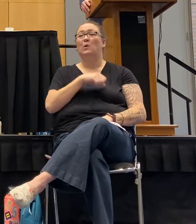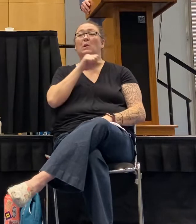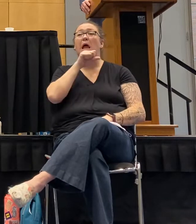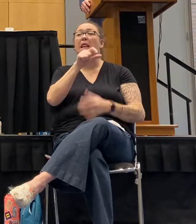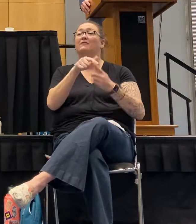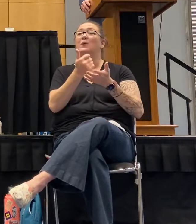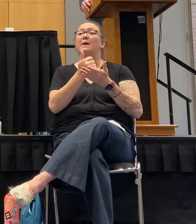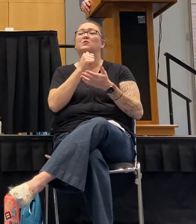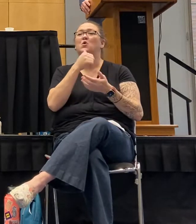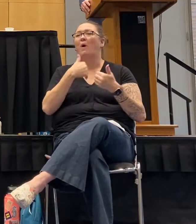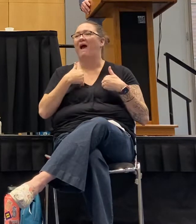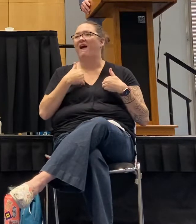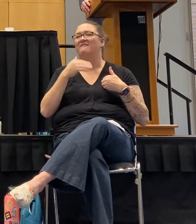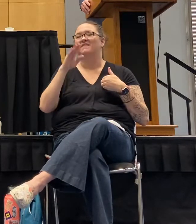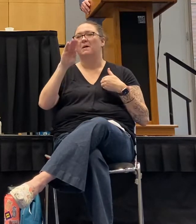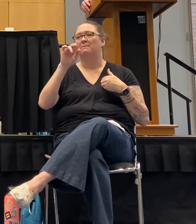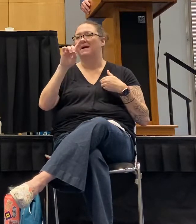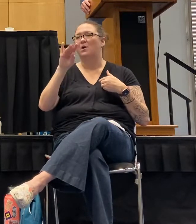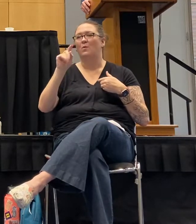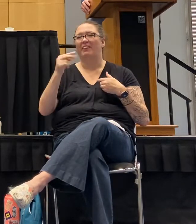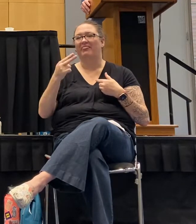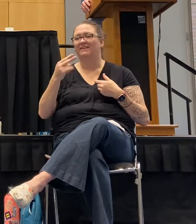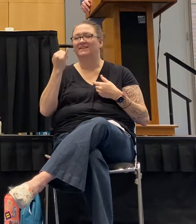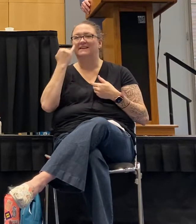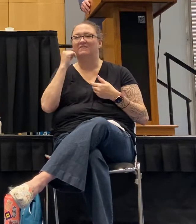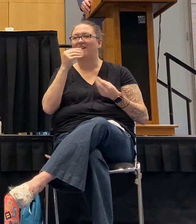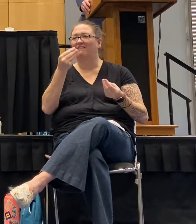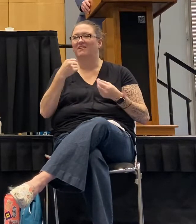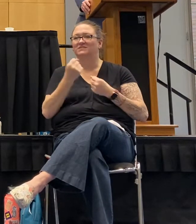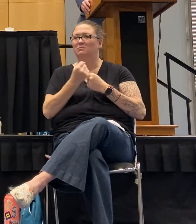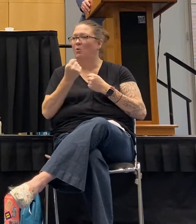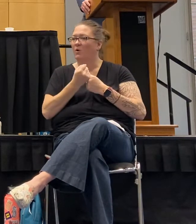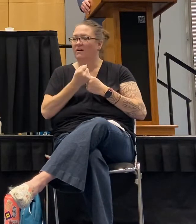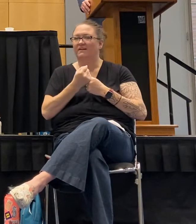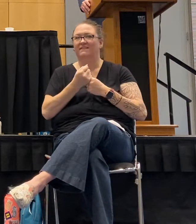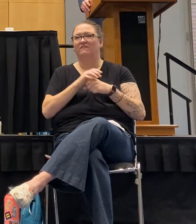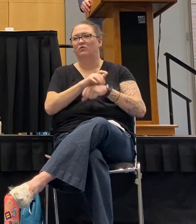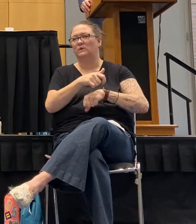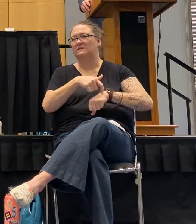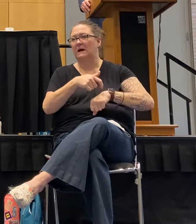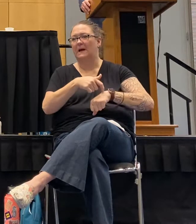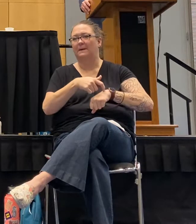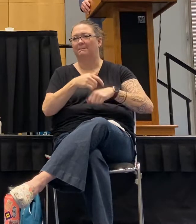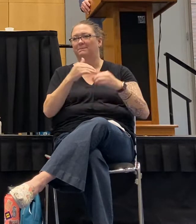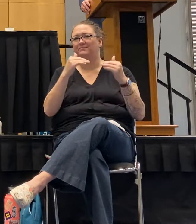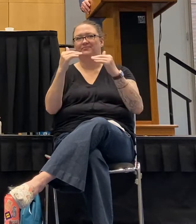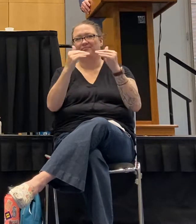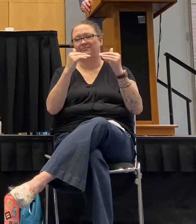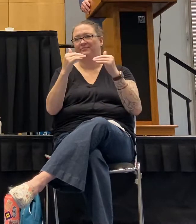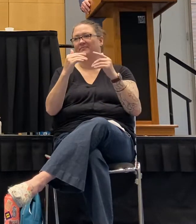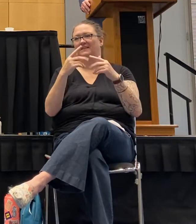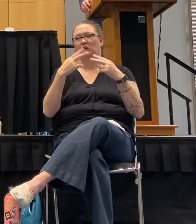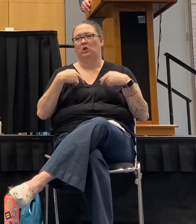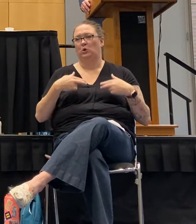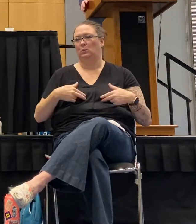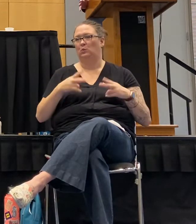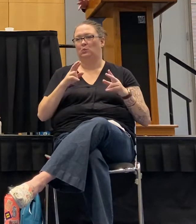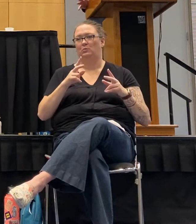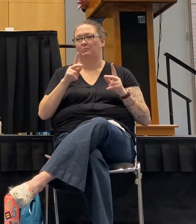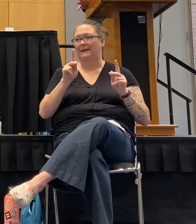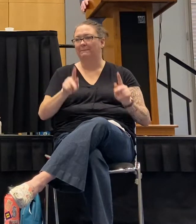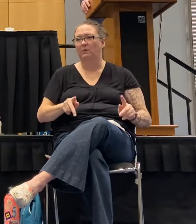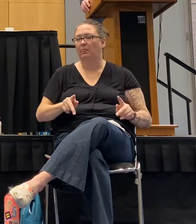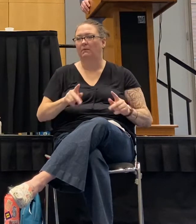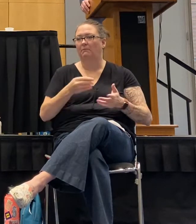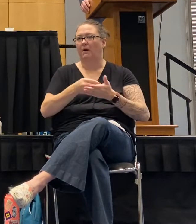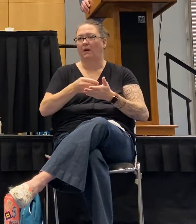love to help, we don't have the bandwidth, unless you're giving us support and full-time equivalencies and human resource and money, then we